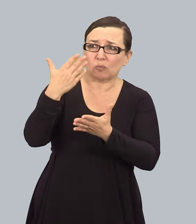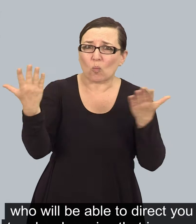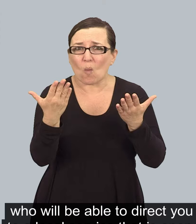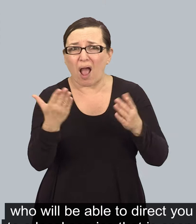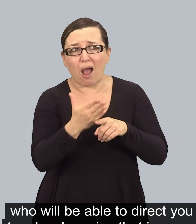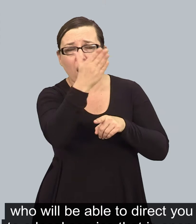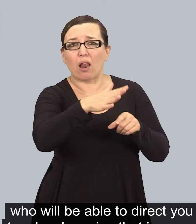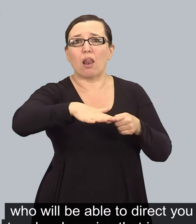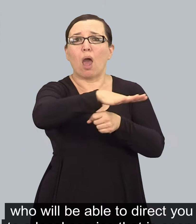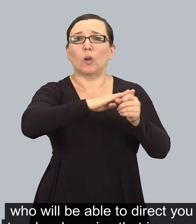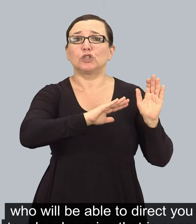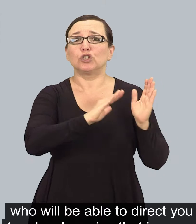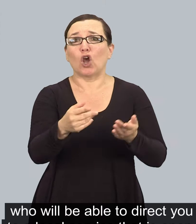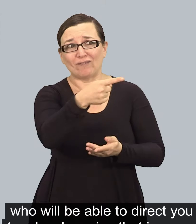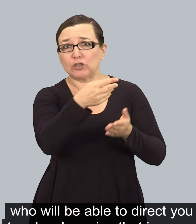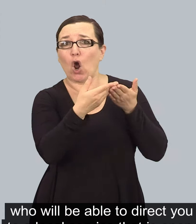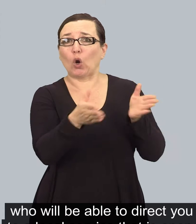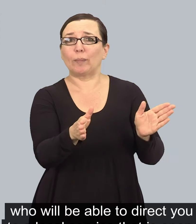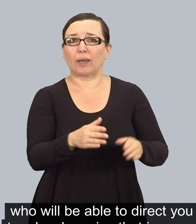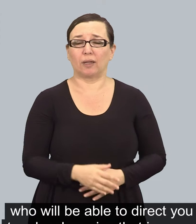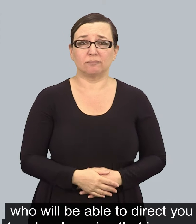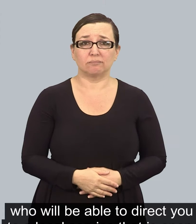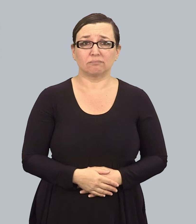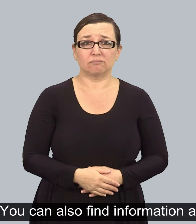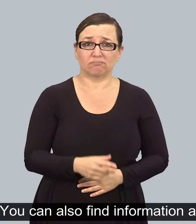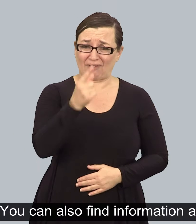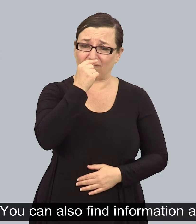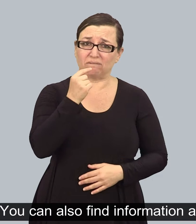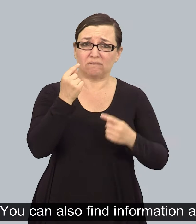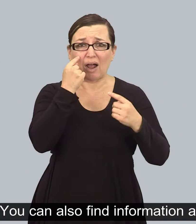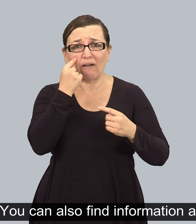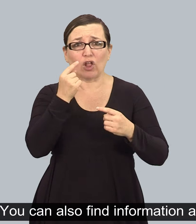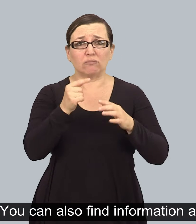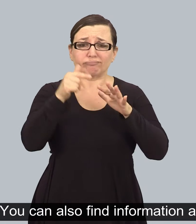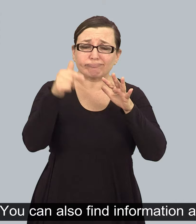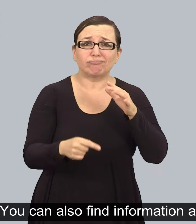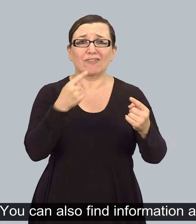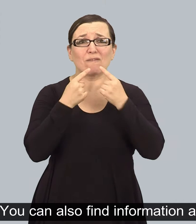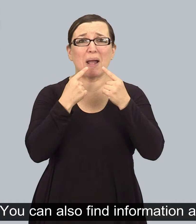who will be able to direct you to a local service that is open. You can also find information at